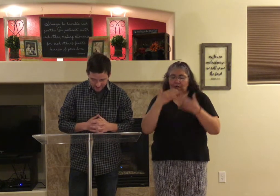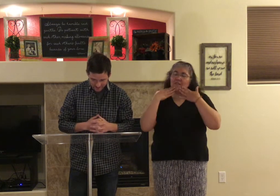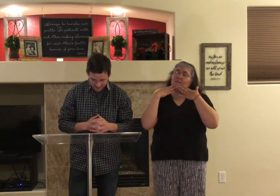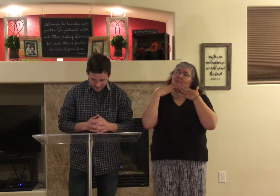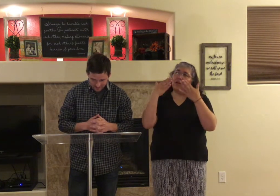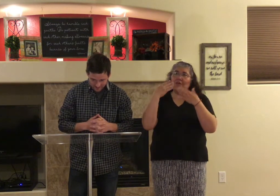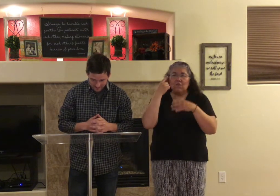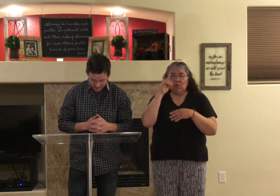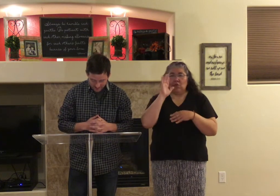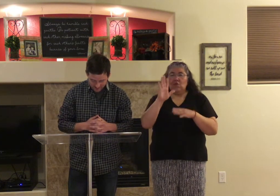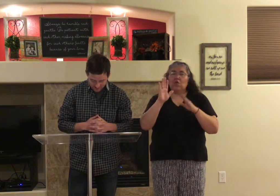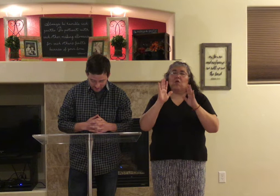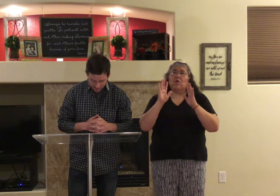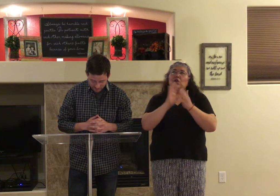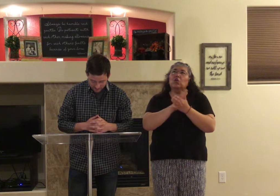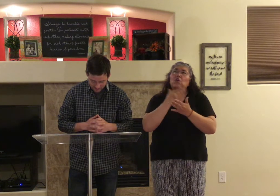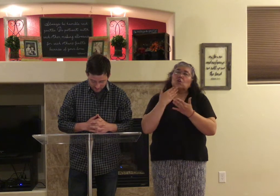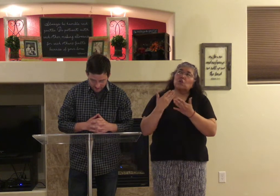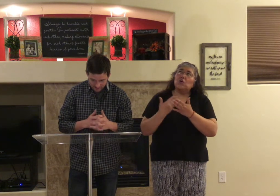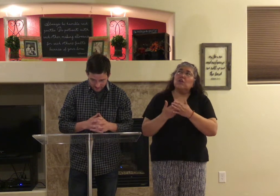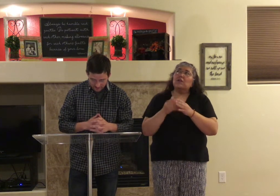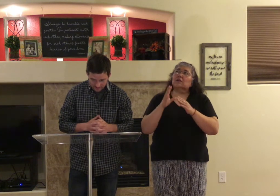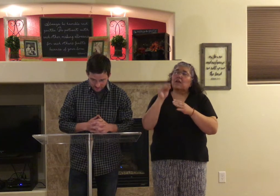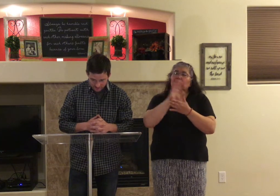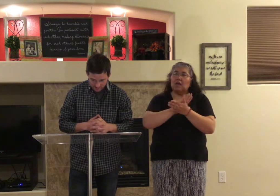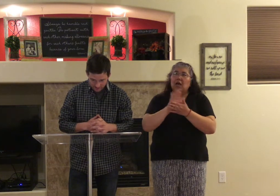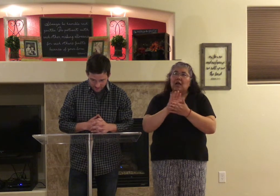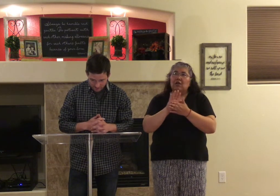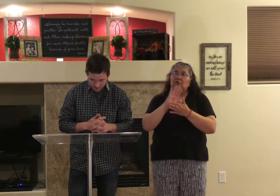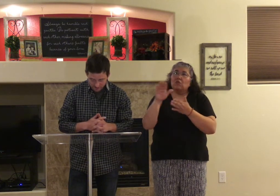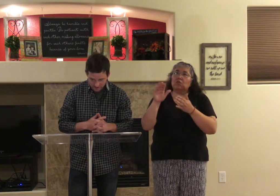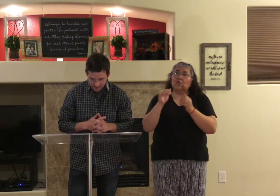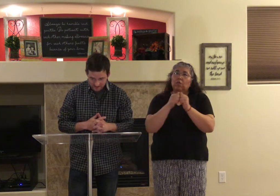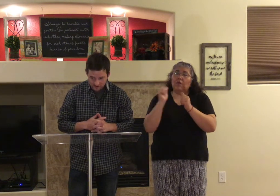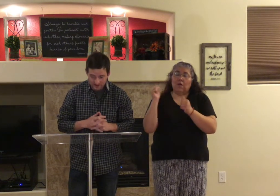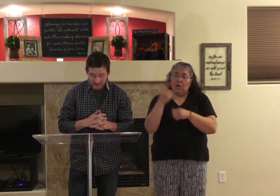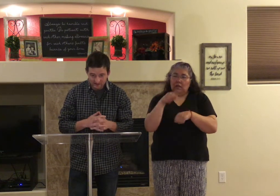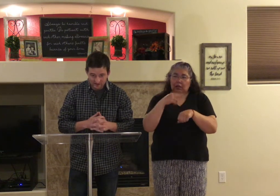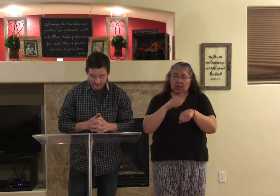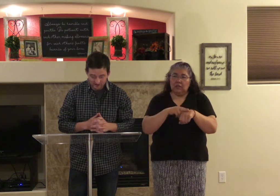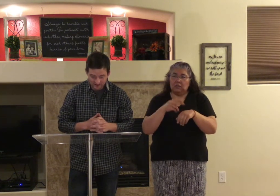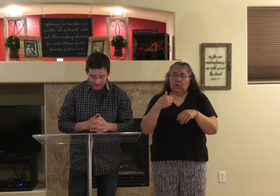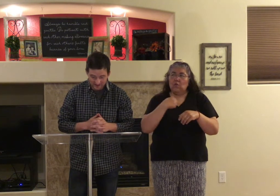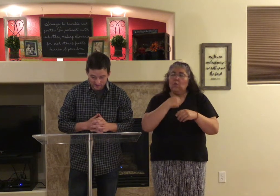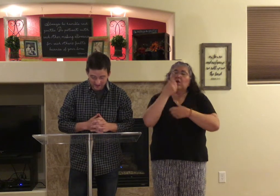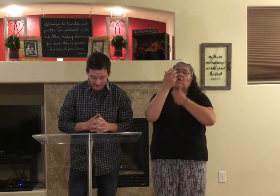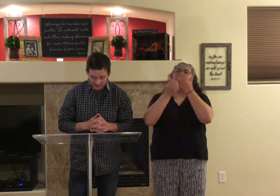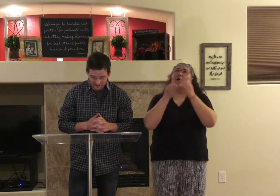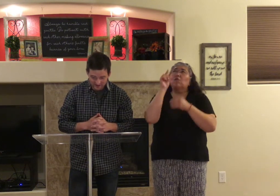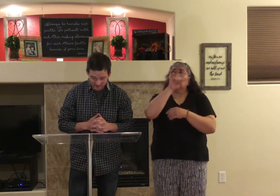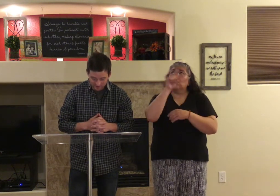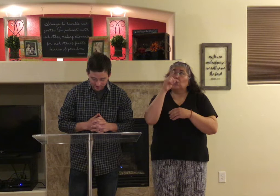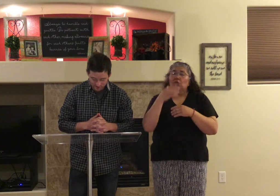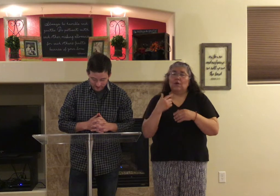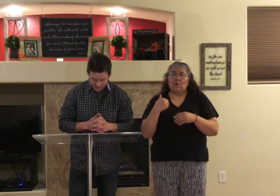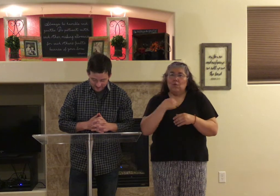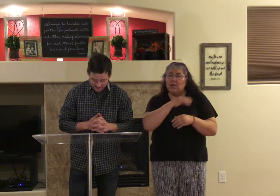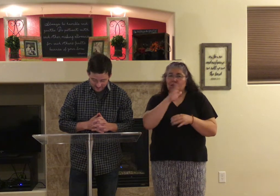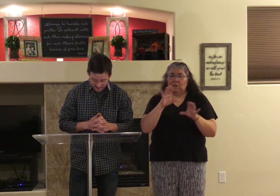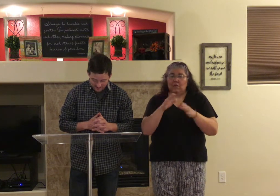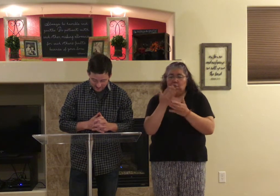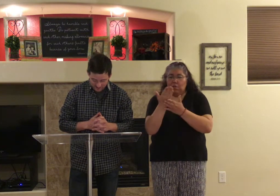for your goodness and your kindness towards us, towards all nations, Lord God. May we cry out to you as we've never done